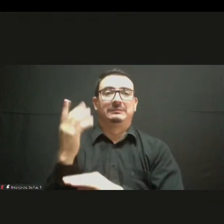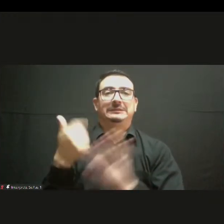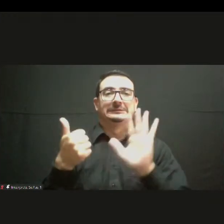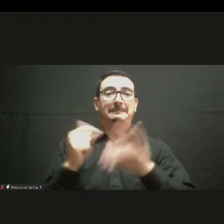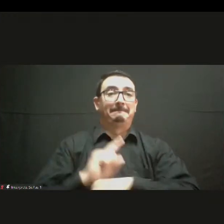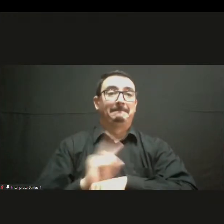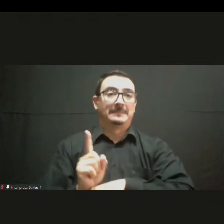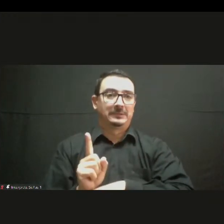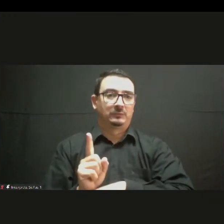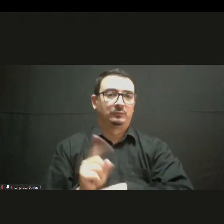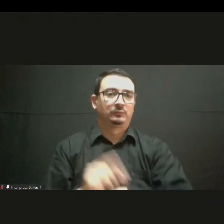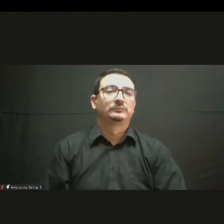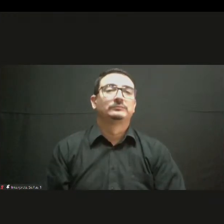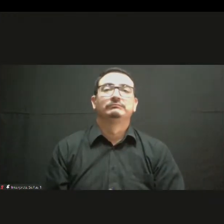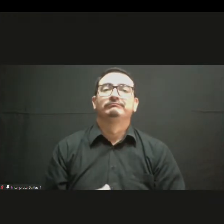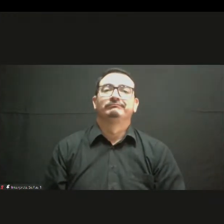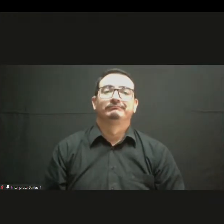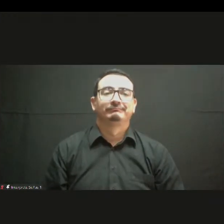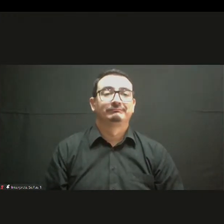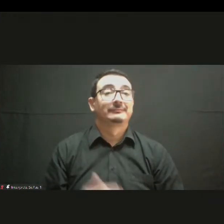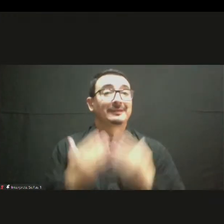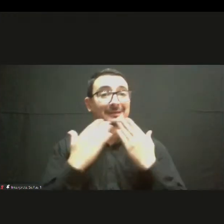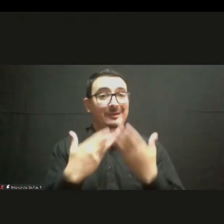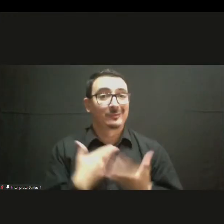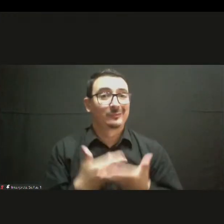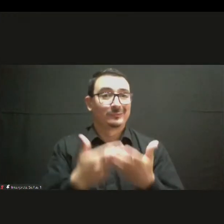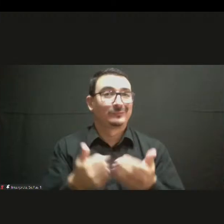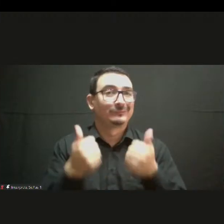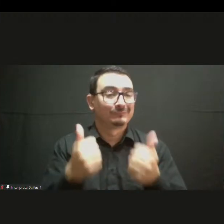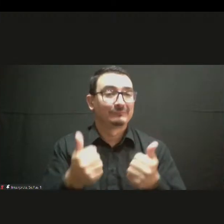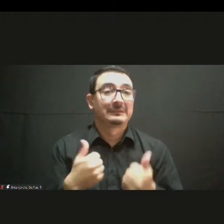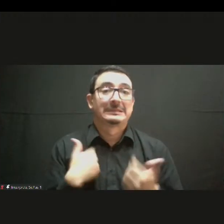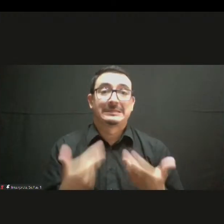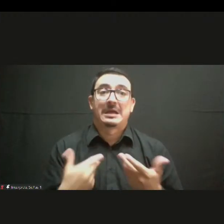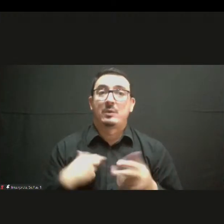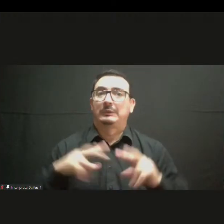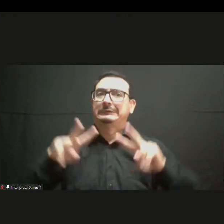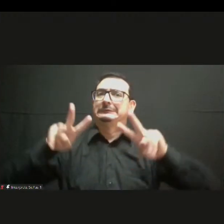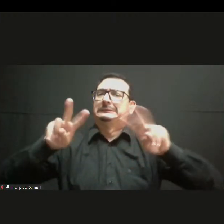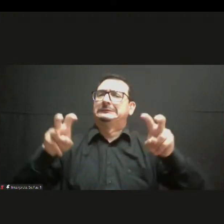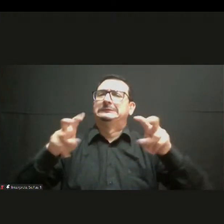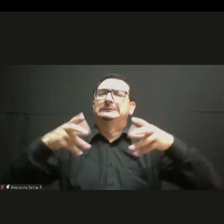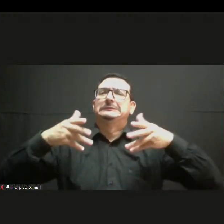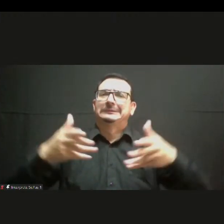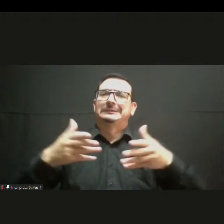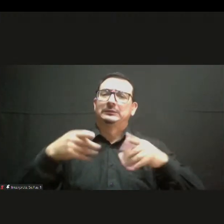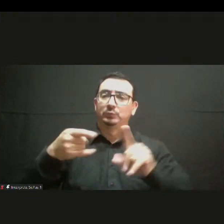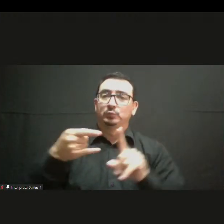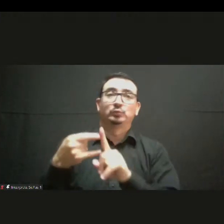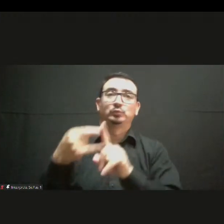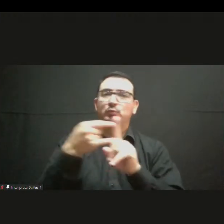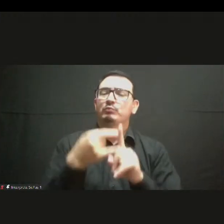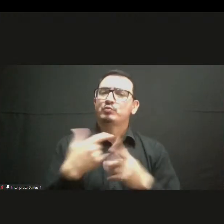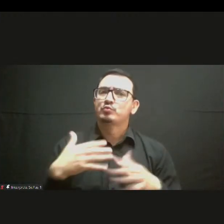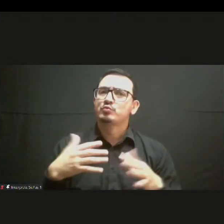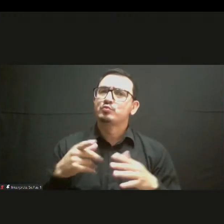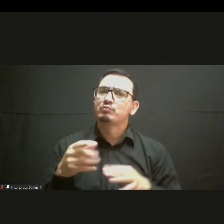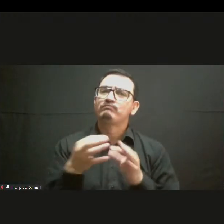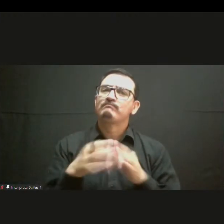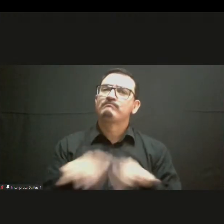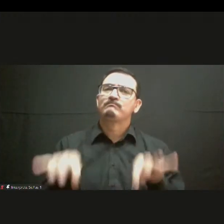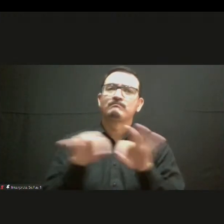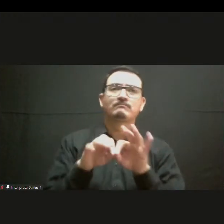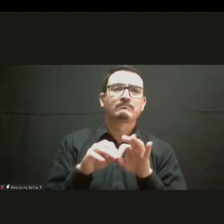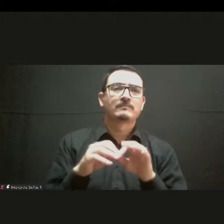in this webinar are also very interesting. So as you mentioned, since last year, we've been studying what does it mean